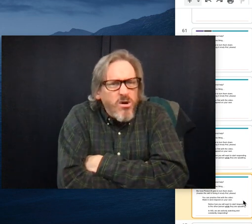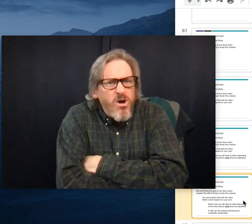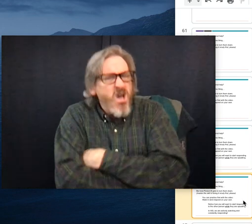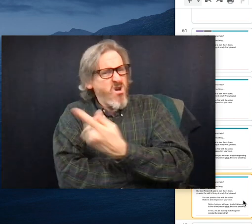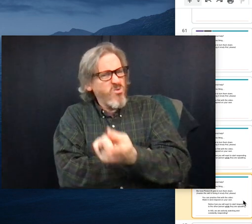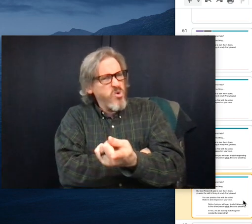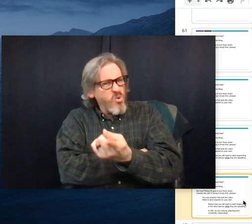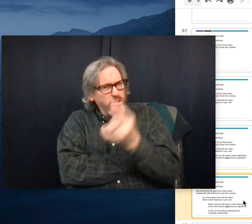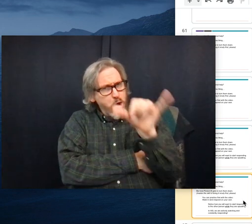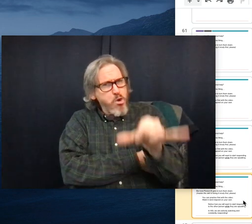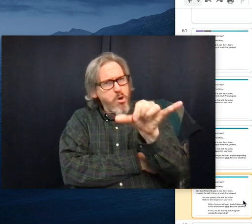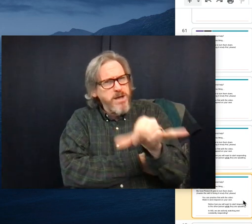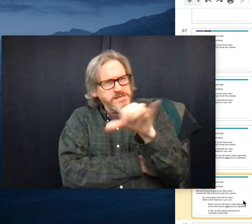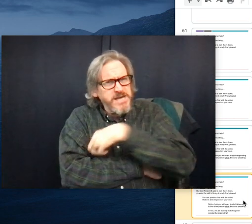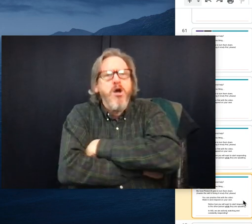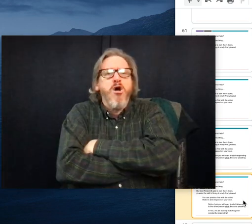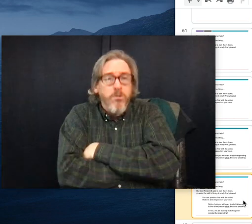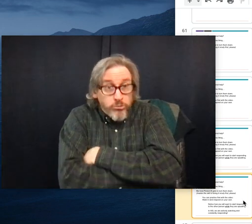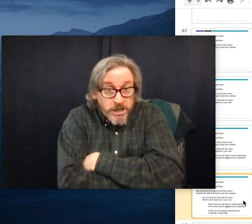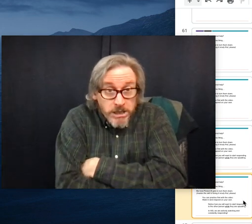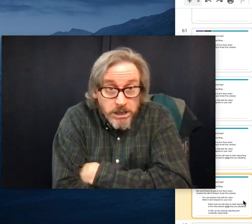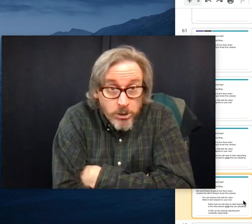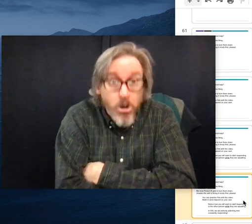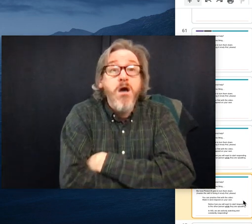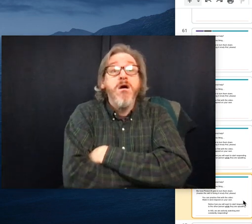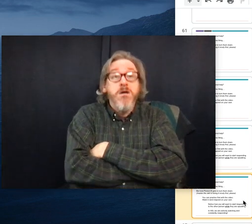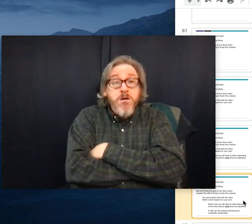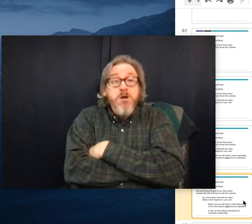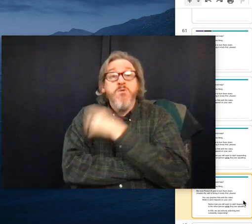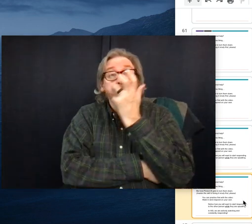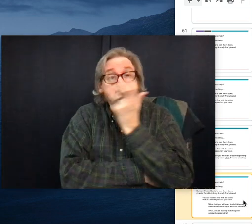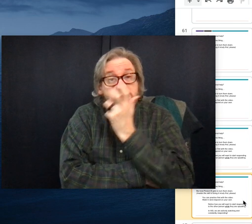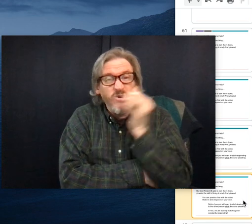that's fine. Okay, I will call.